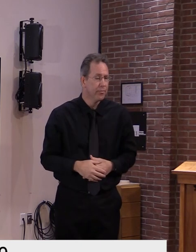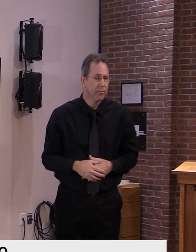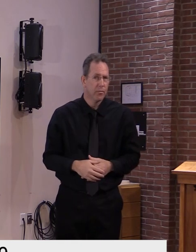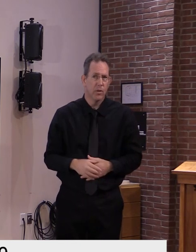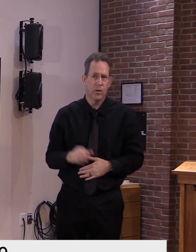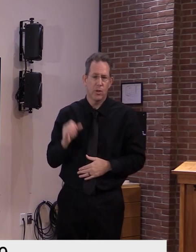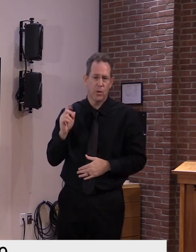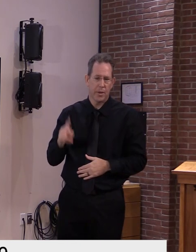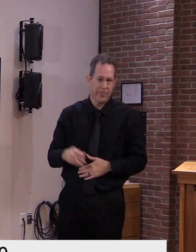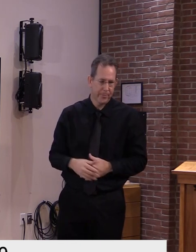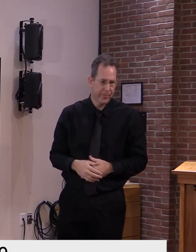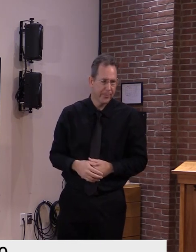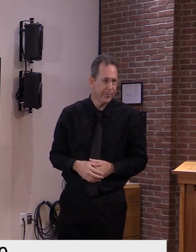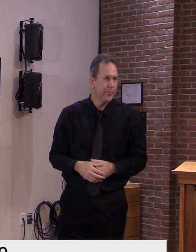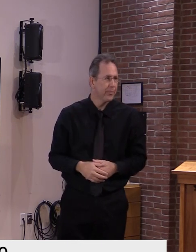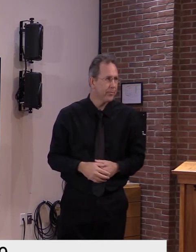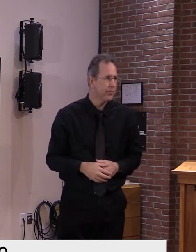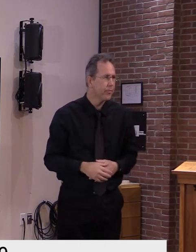Leah, VPR.